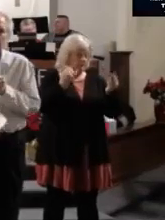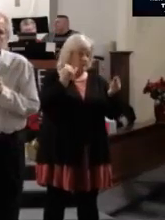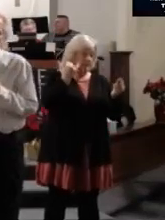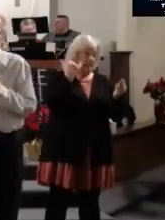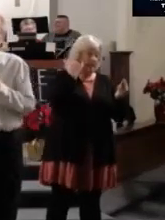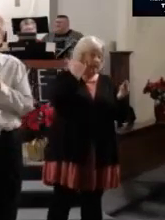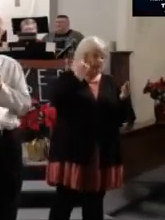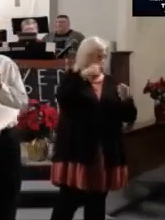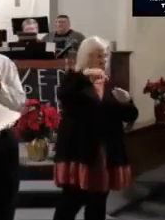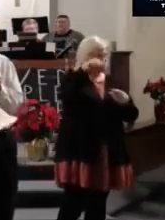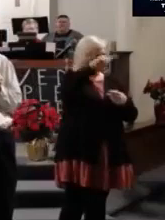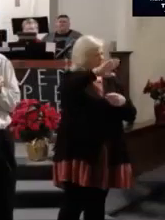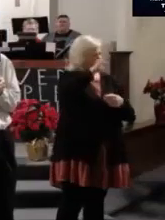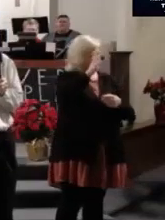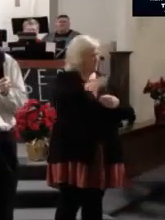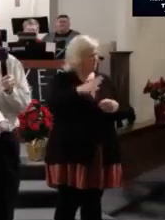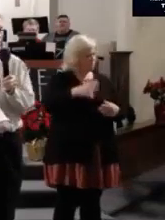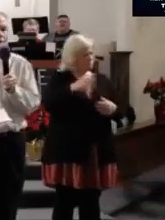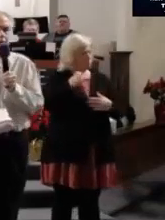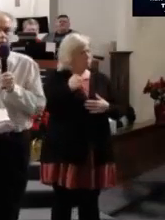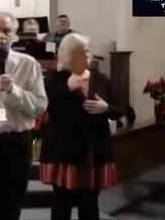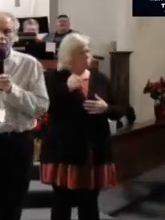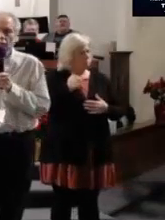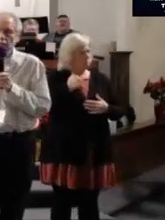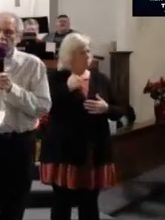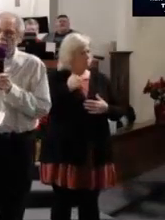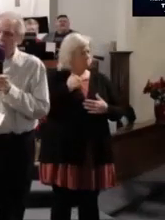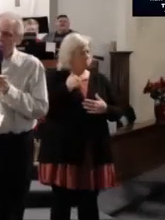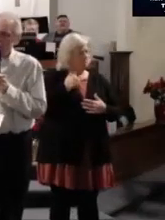a card from the card ministry yet and you would like to